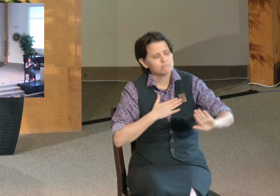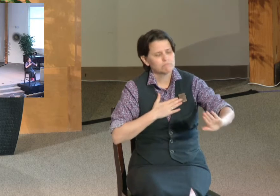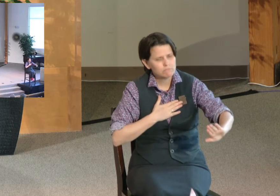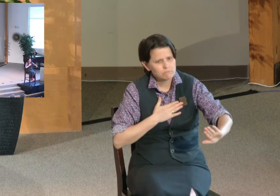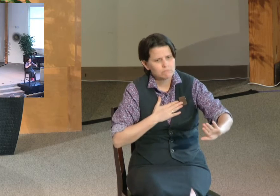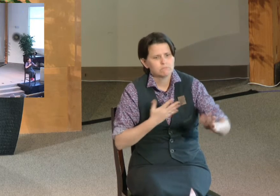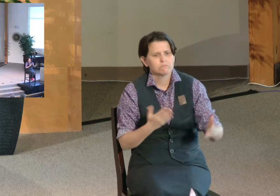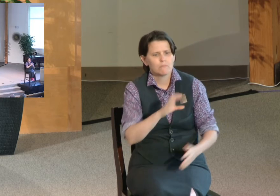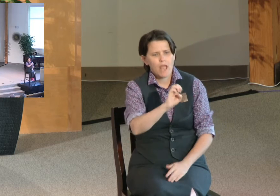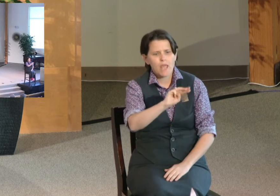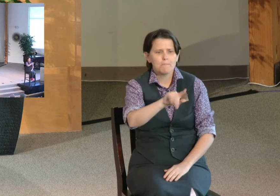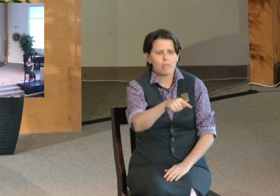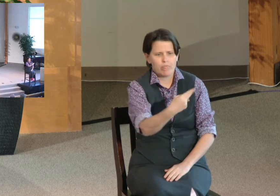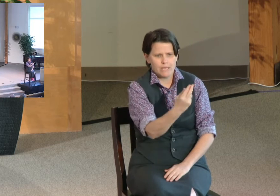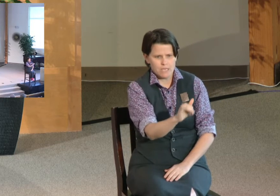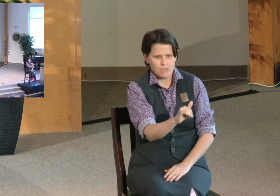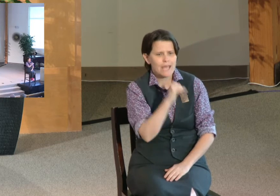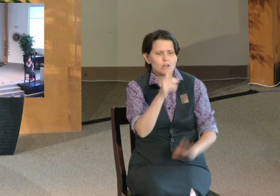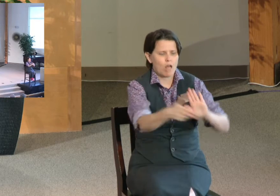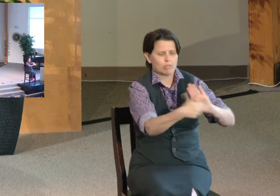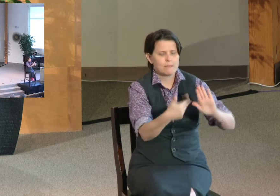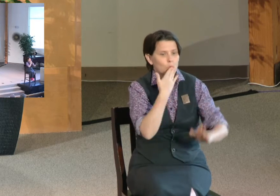You see the difference there? Okay.